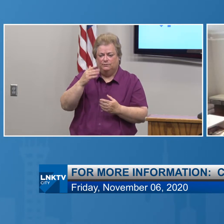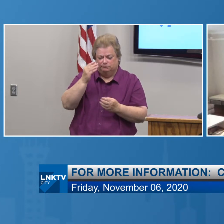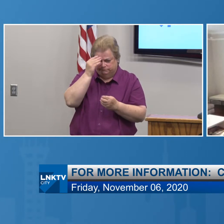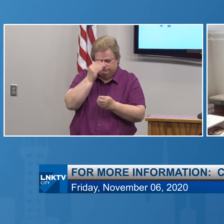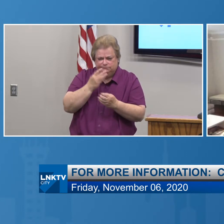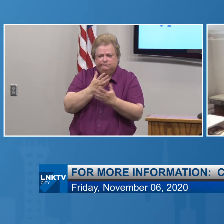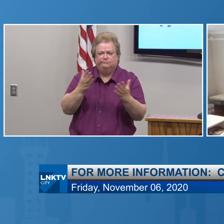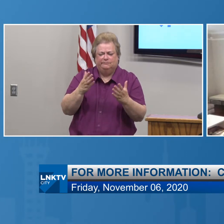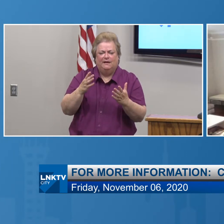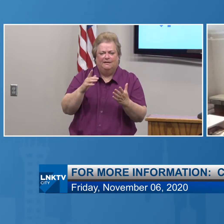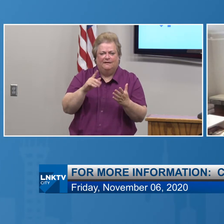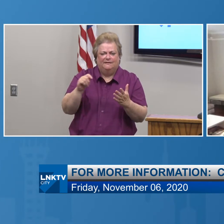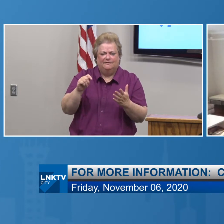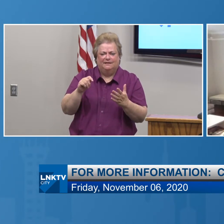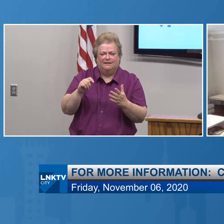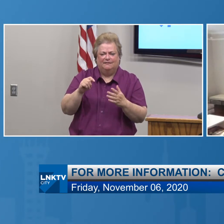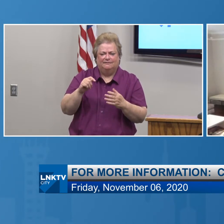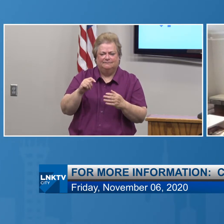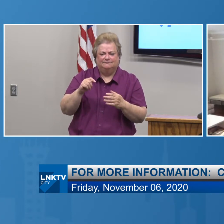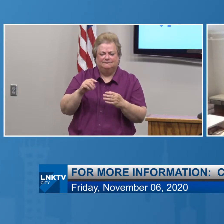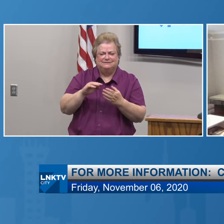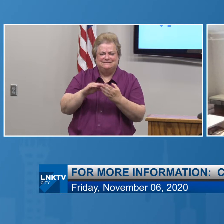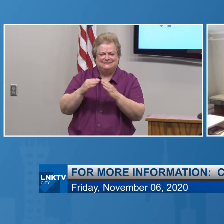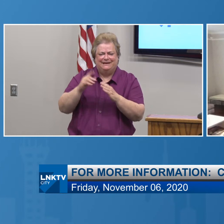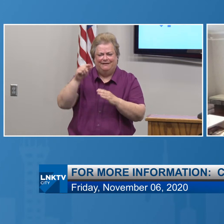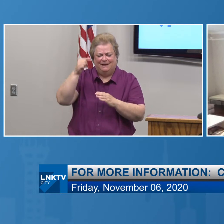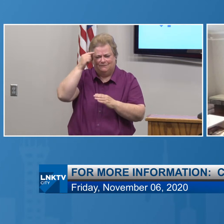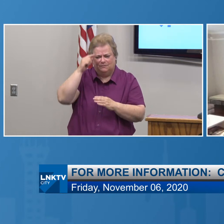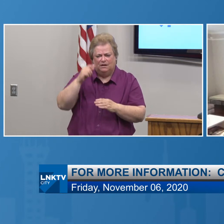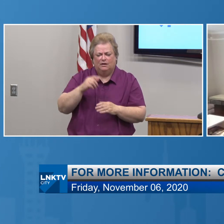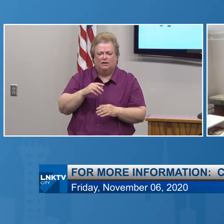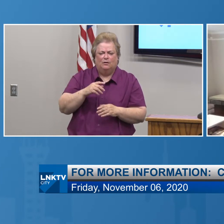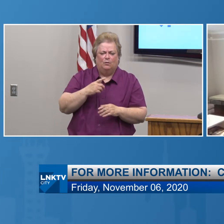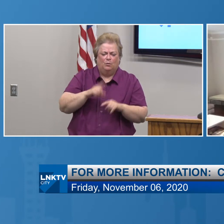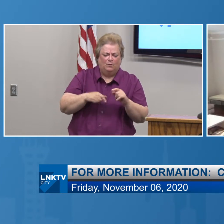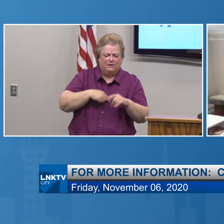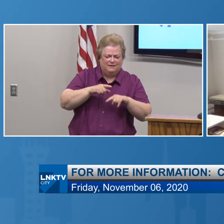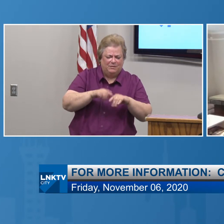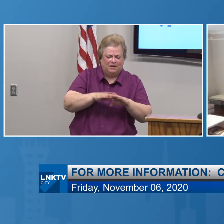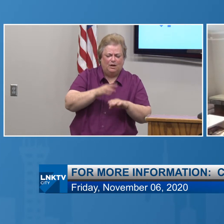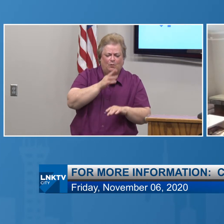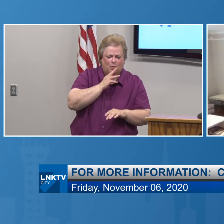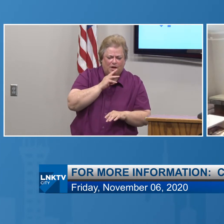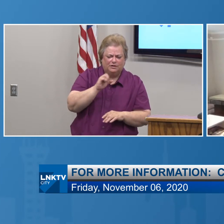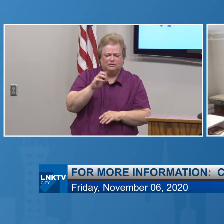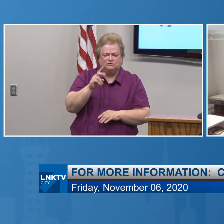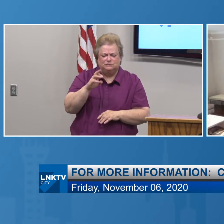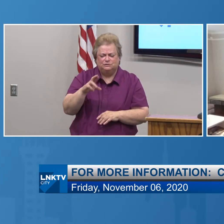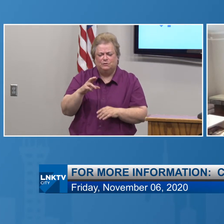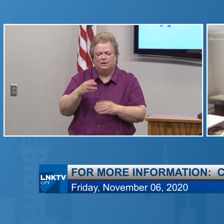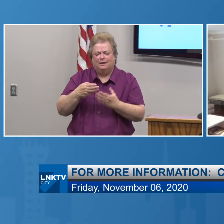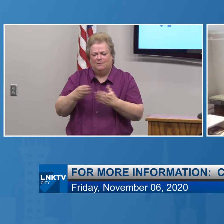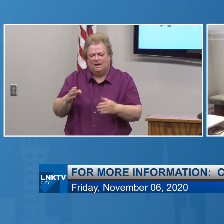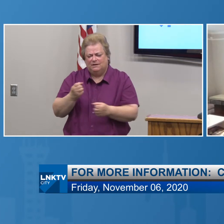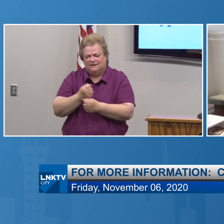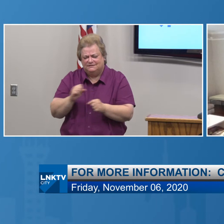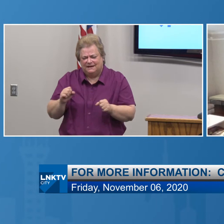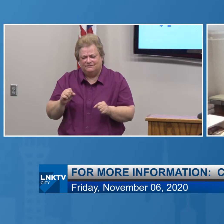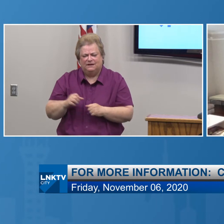So many of the services we depend on for our water, our sewer, for our public safety, for emergency medical